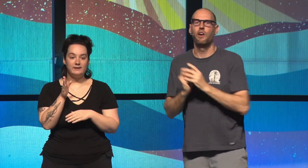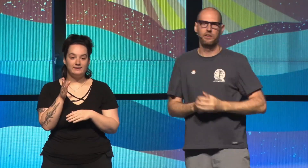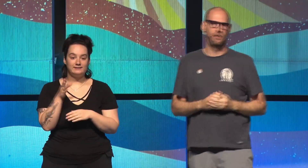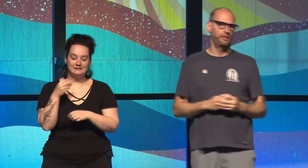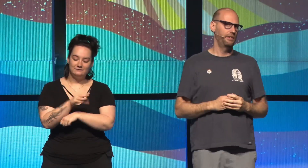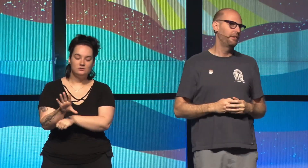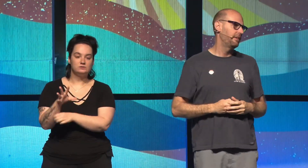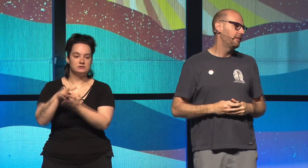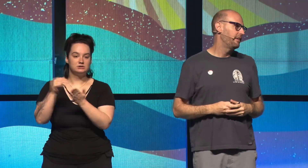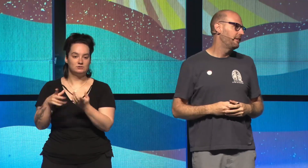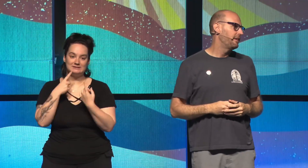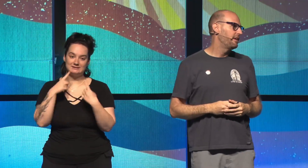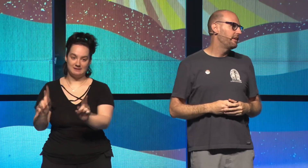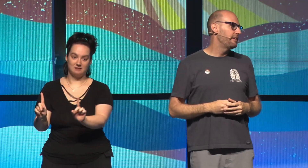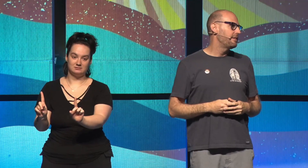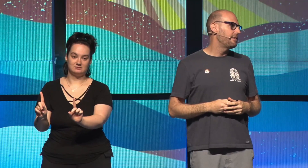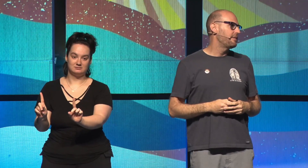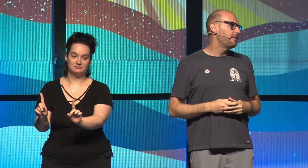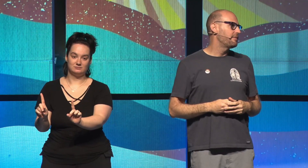work harder.